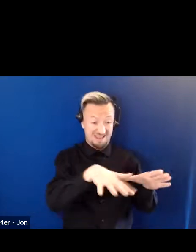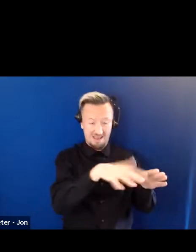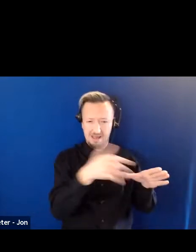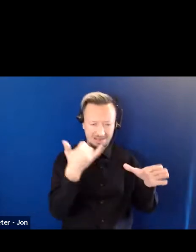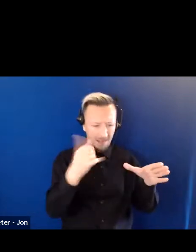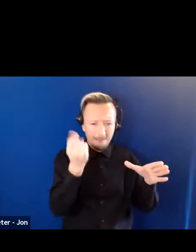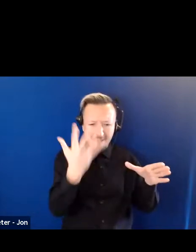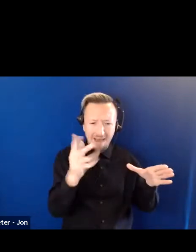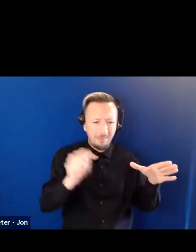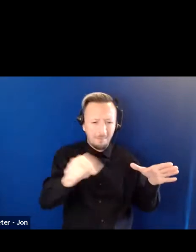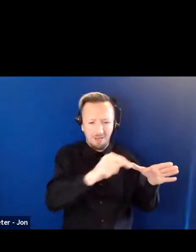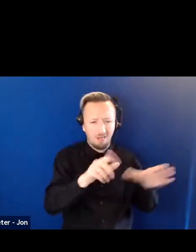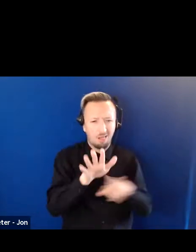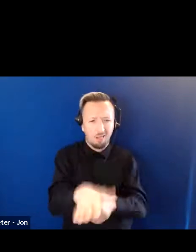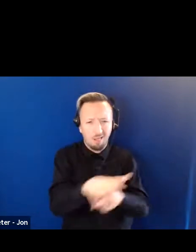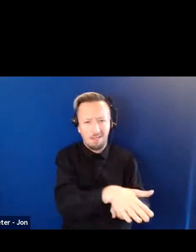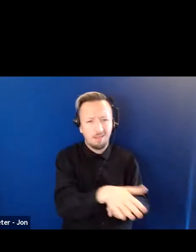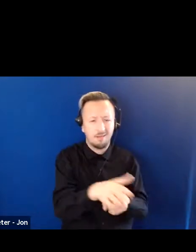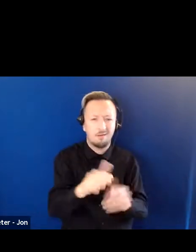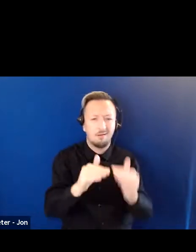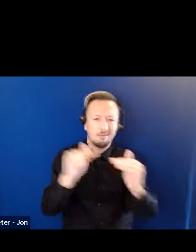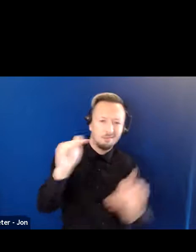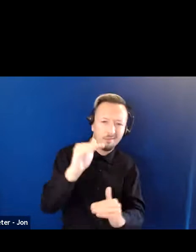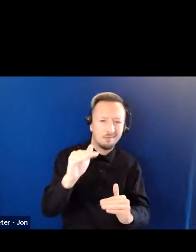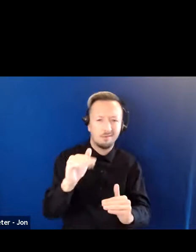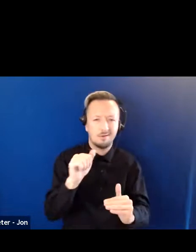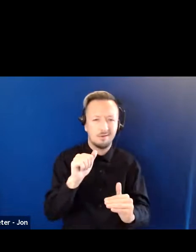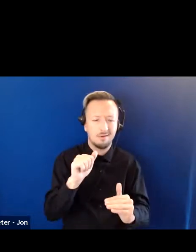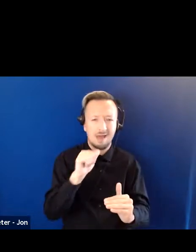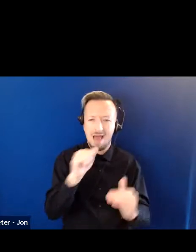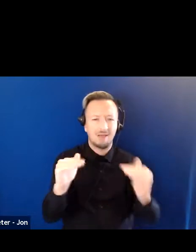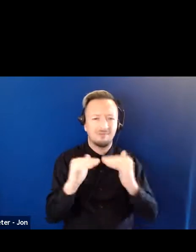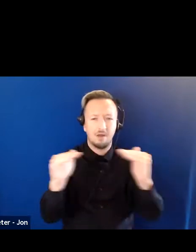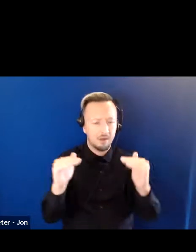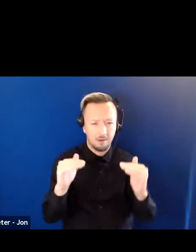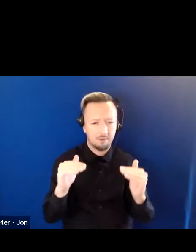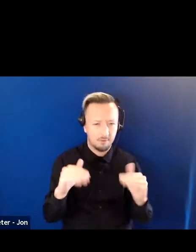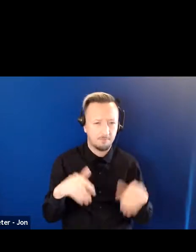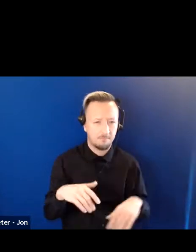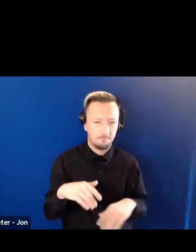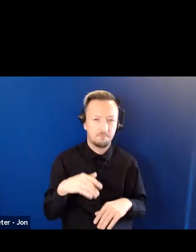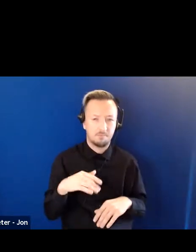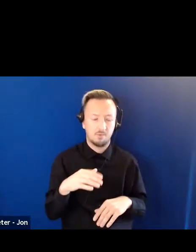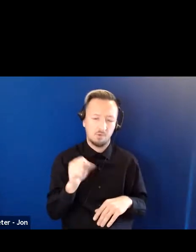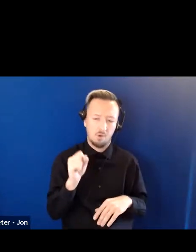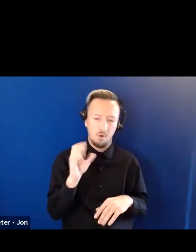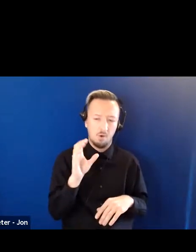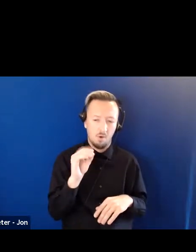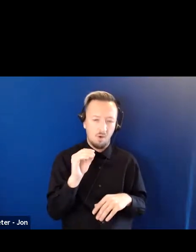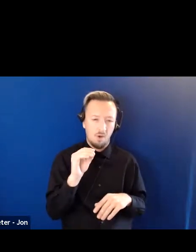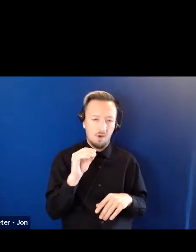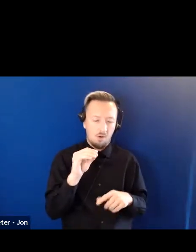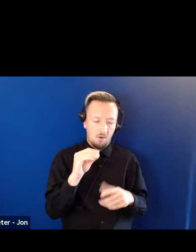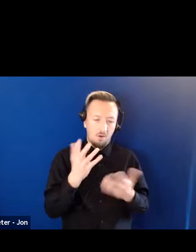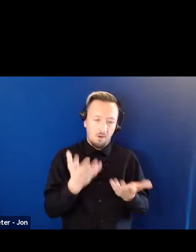community. So unfortunately, no, I believe that, again, this is how